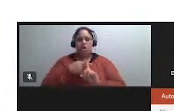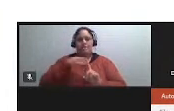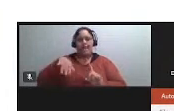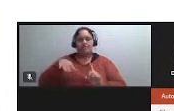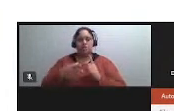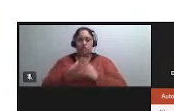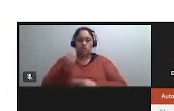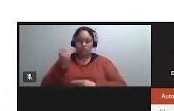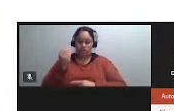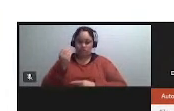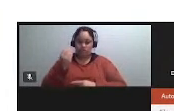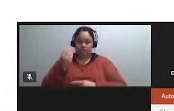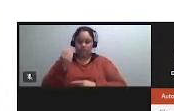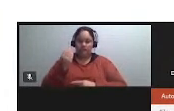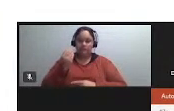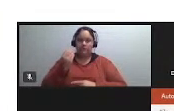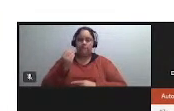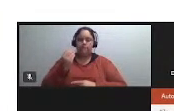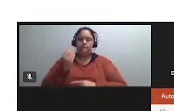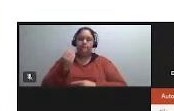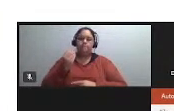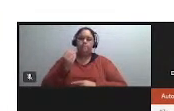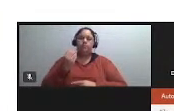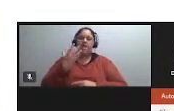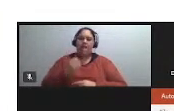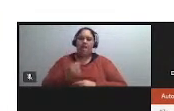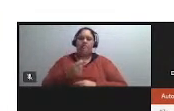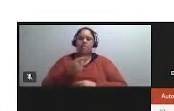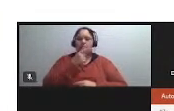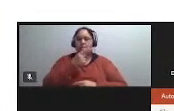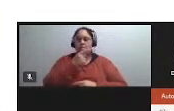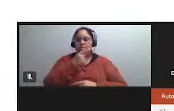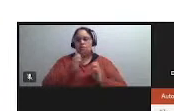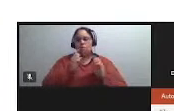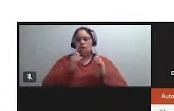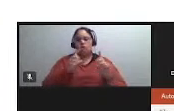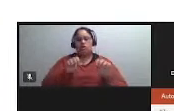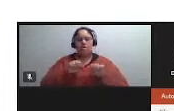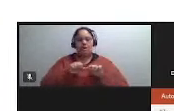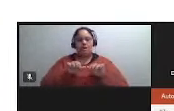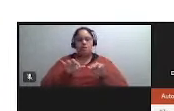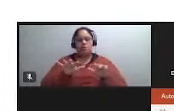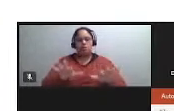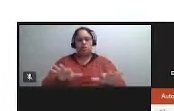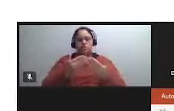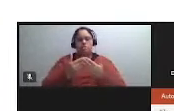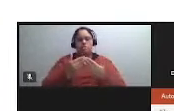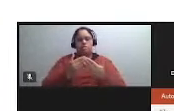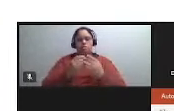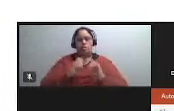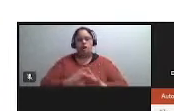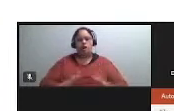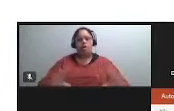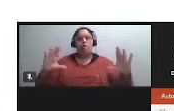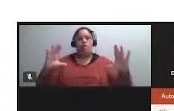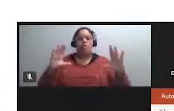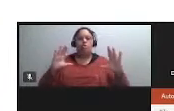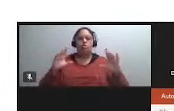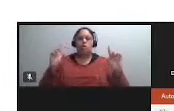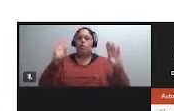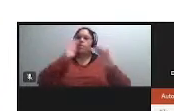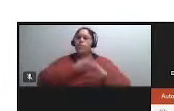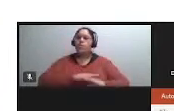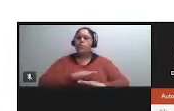achieved. There is a public education and outreach for no launch of the digital